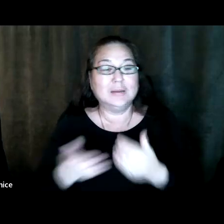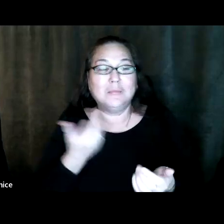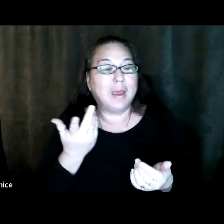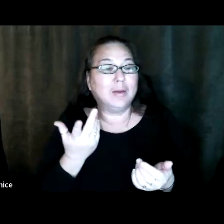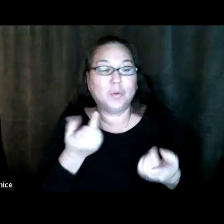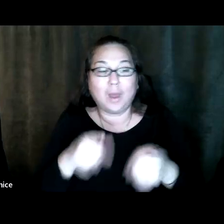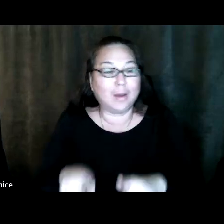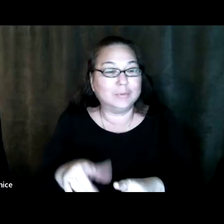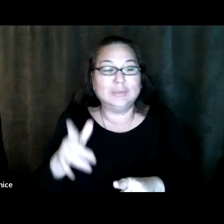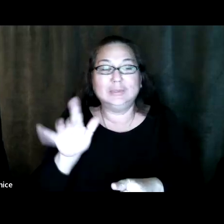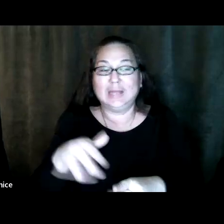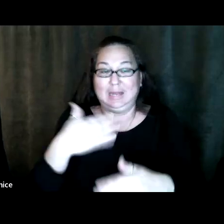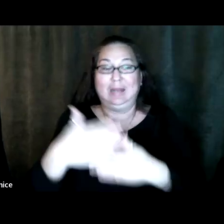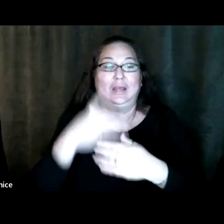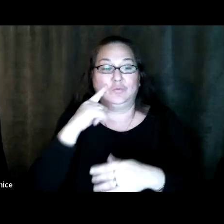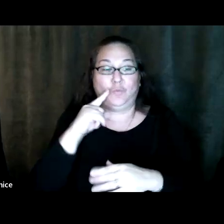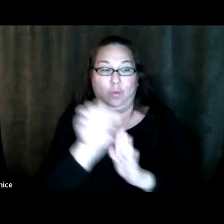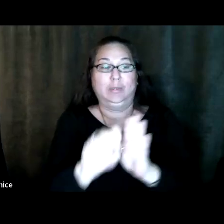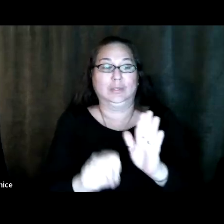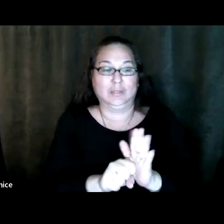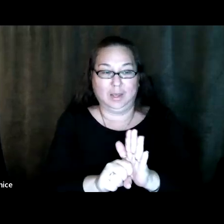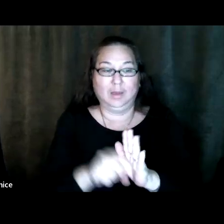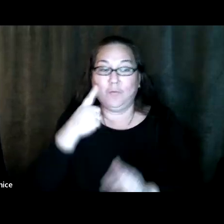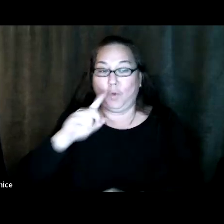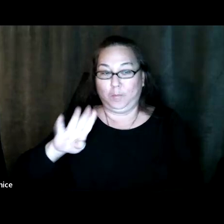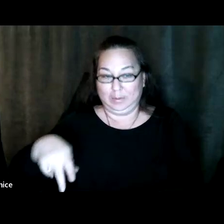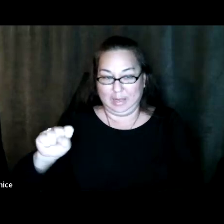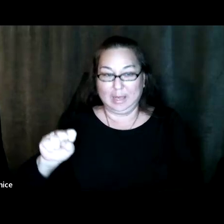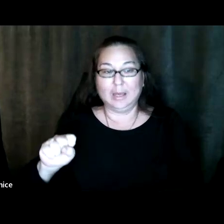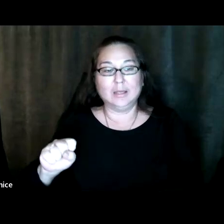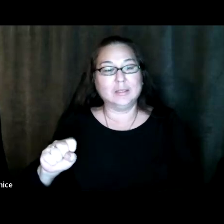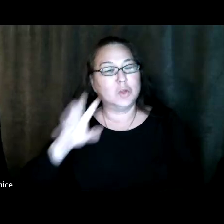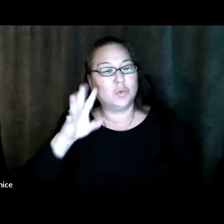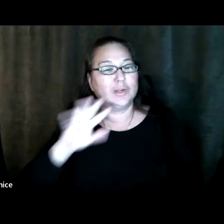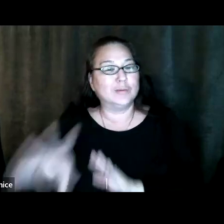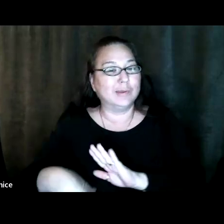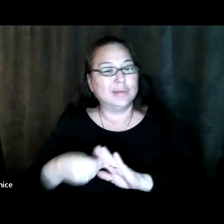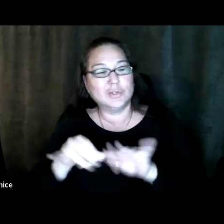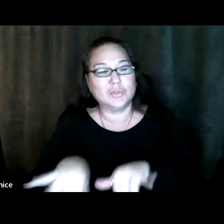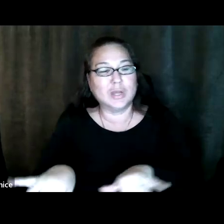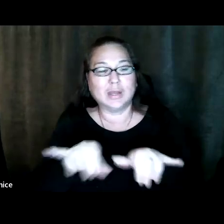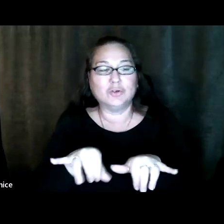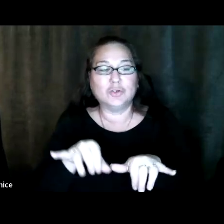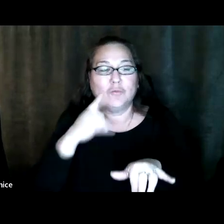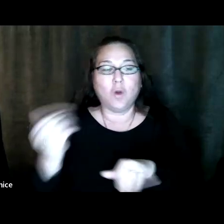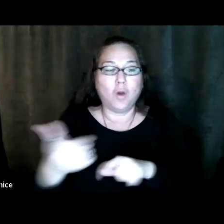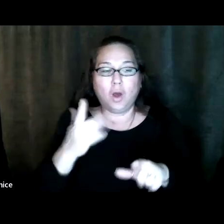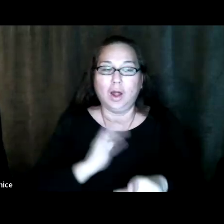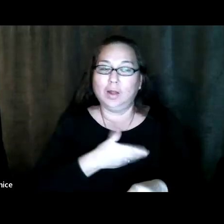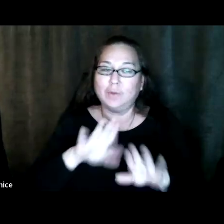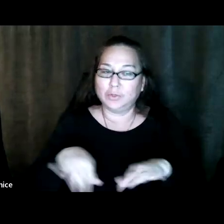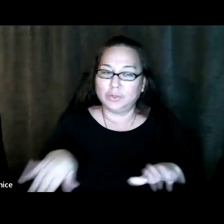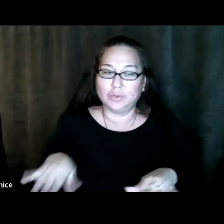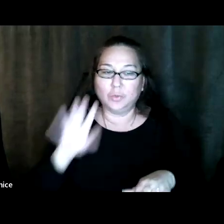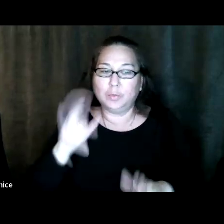of additional standards that all of our children will be required to master, with no changes to the same inequitable